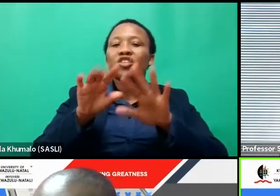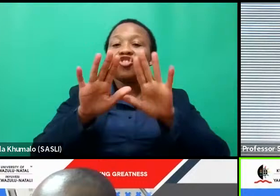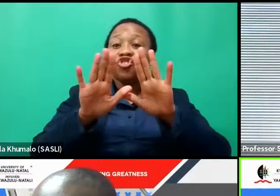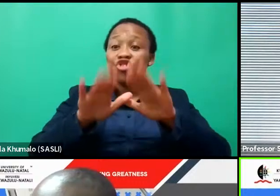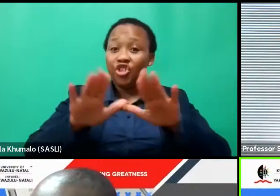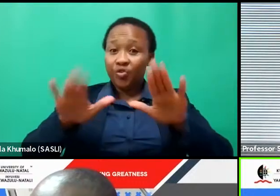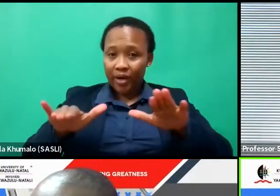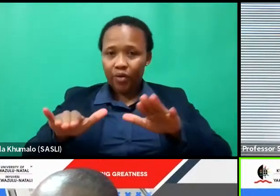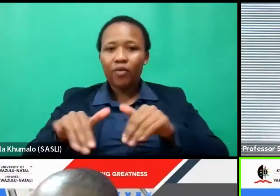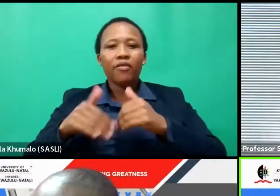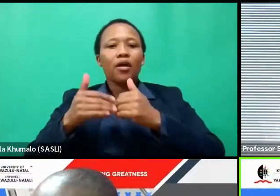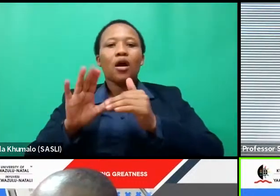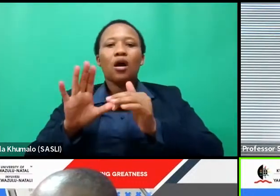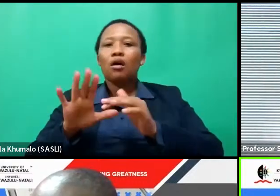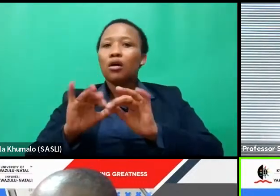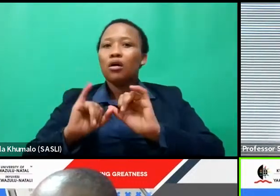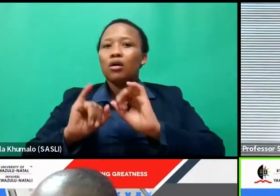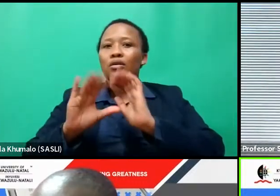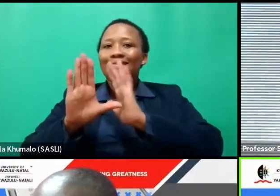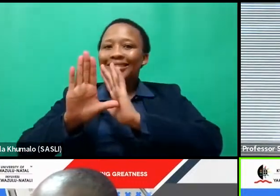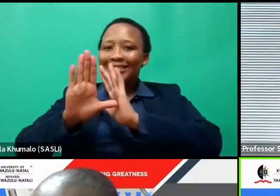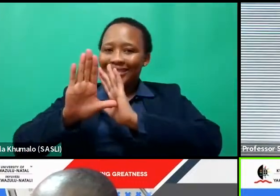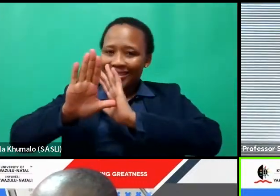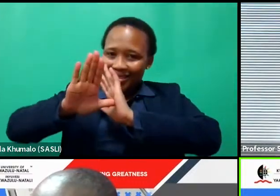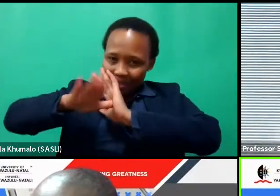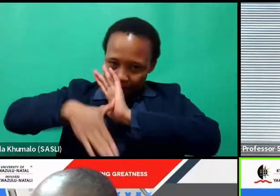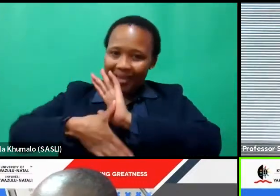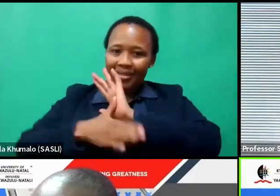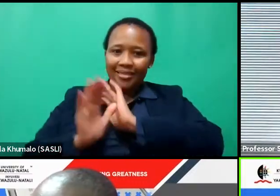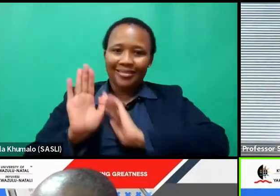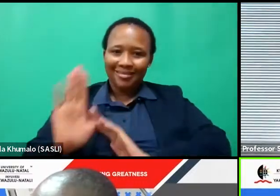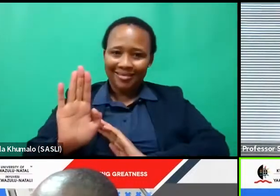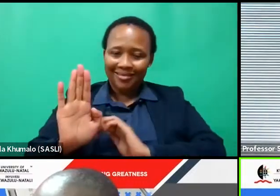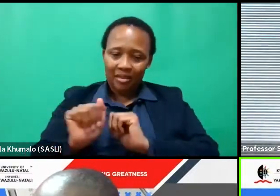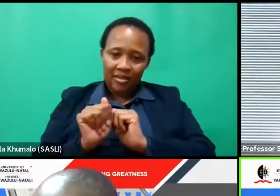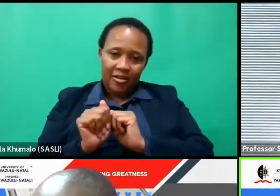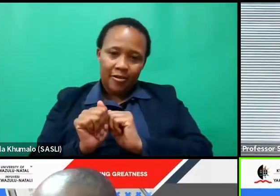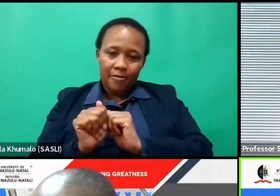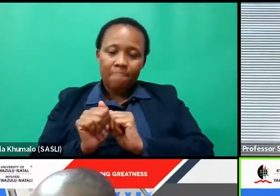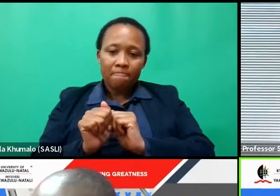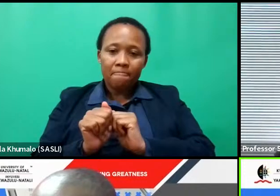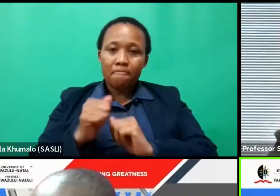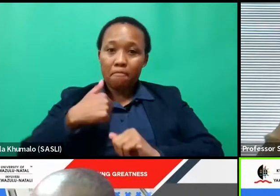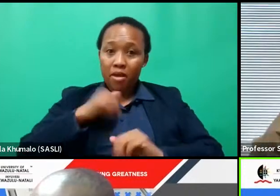Just that, that's my thought, and I'd be interested to hear your comment.